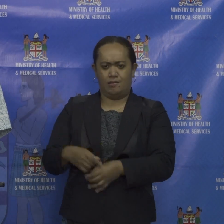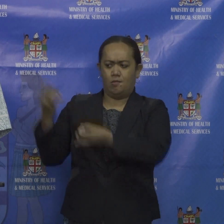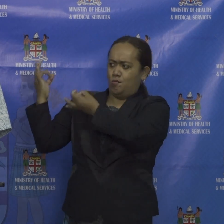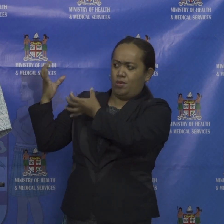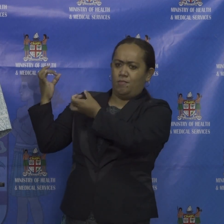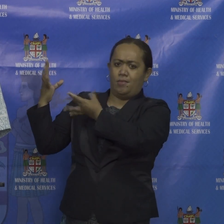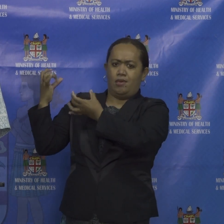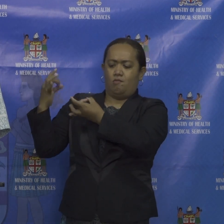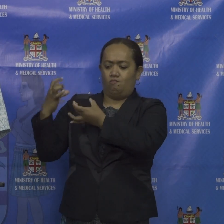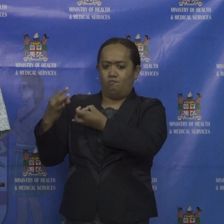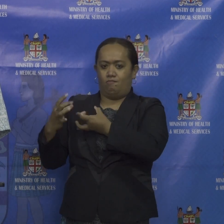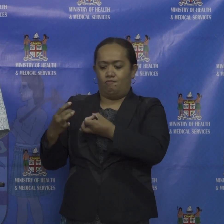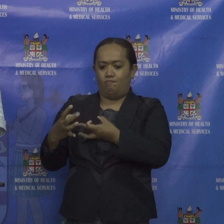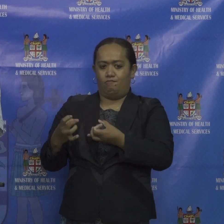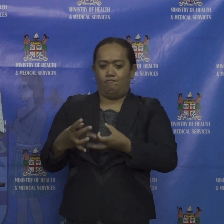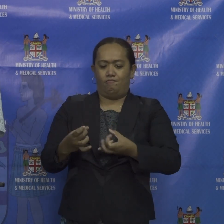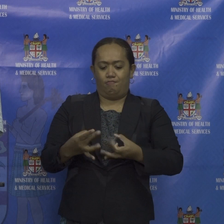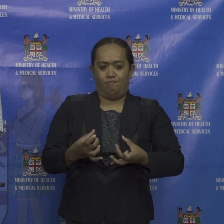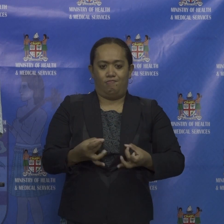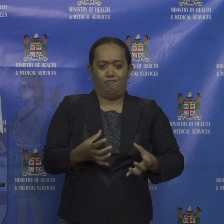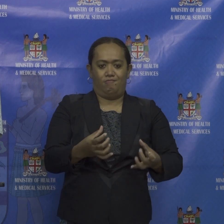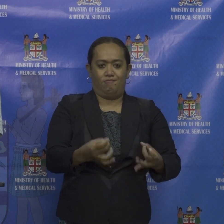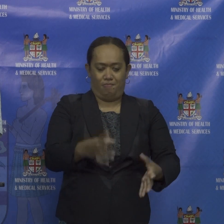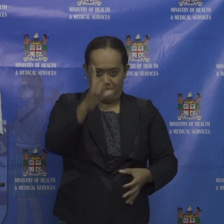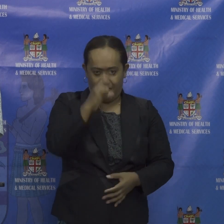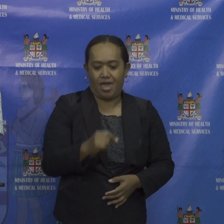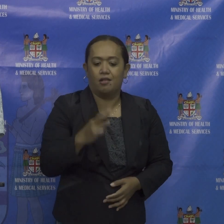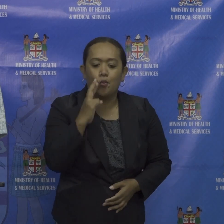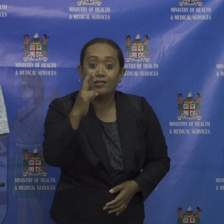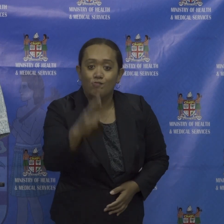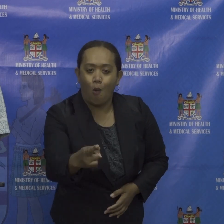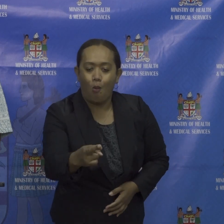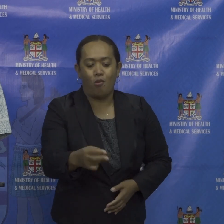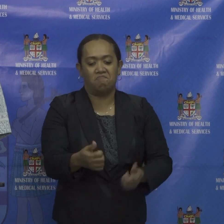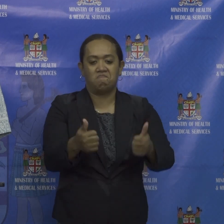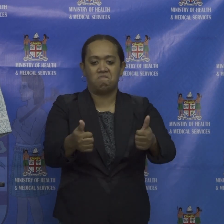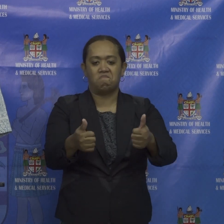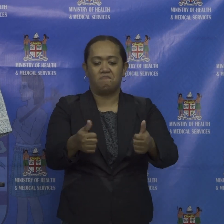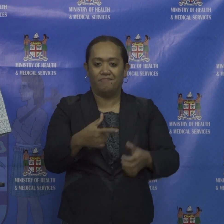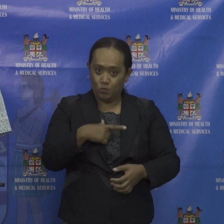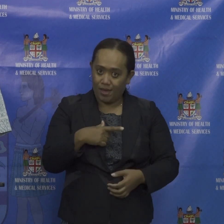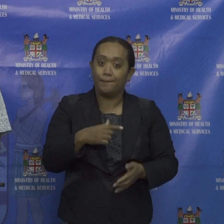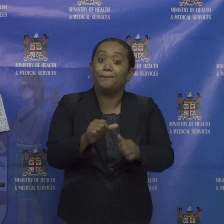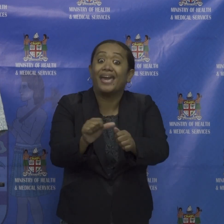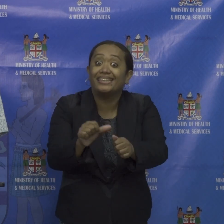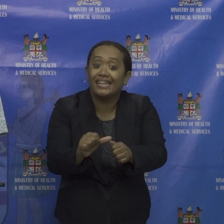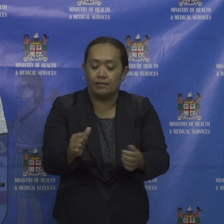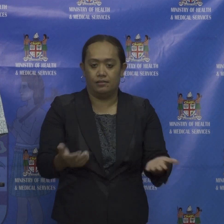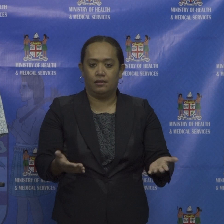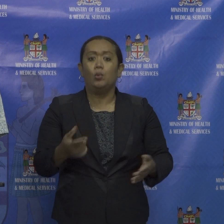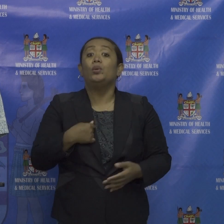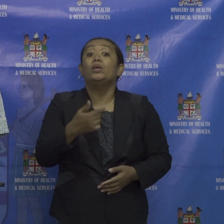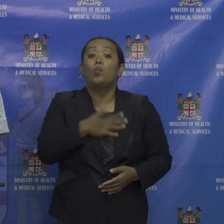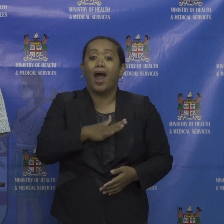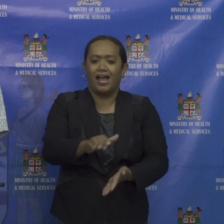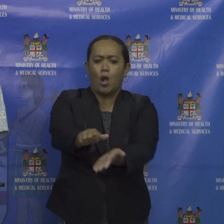rather advantageous position to respond to this incident now. As I said earlier on, we hope to contain